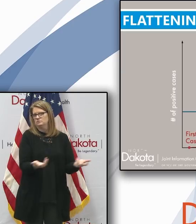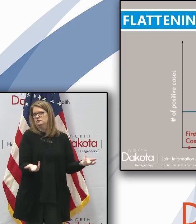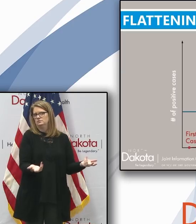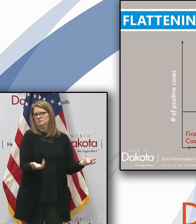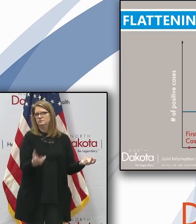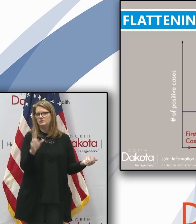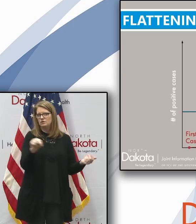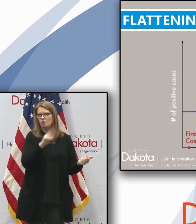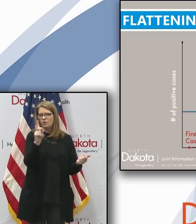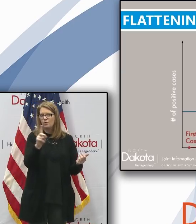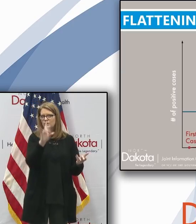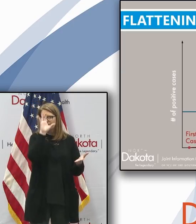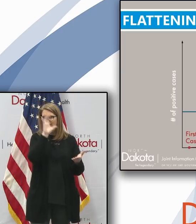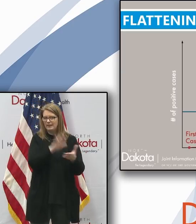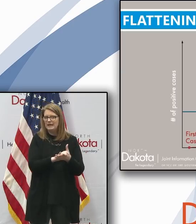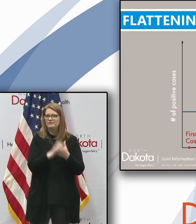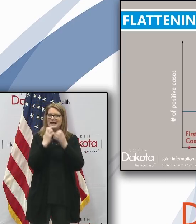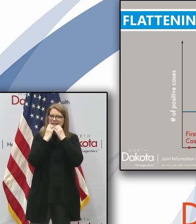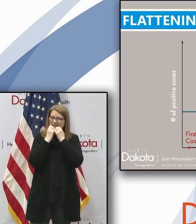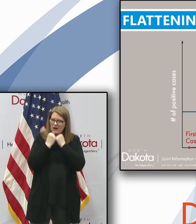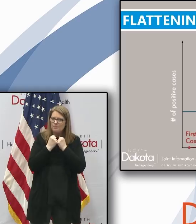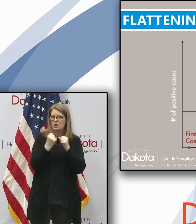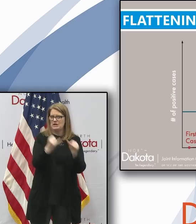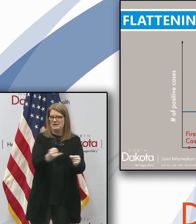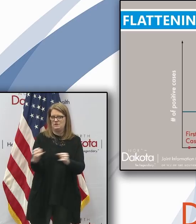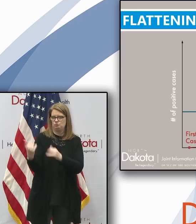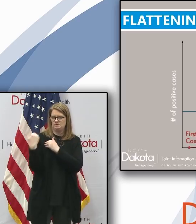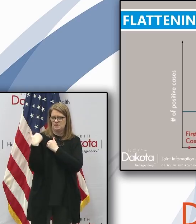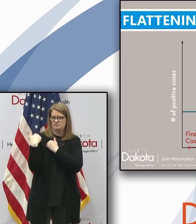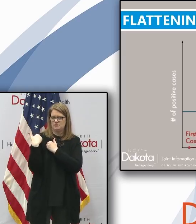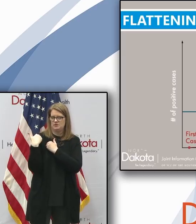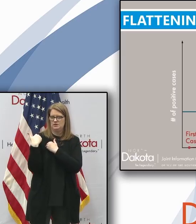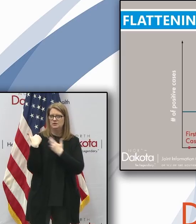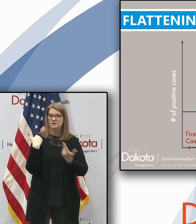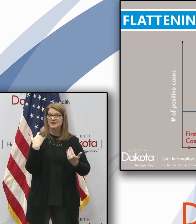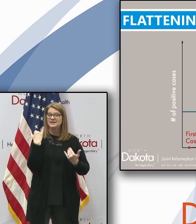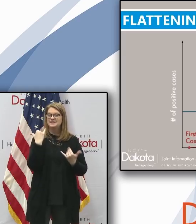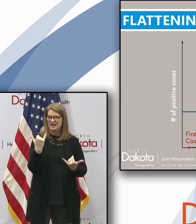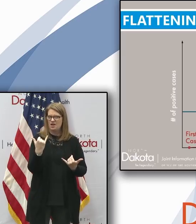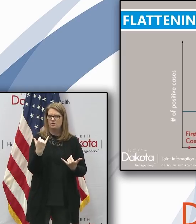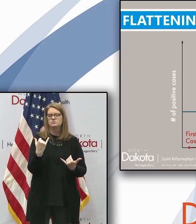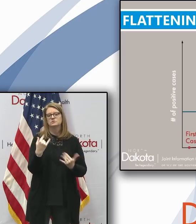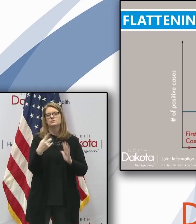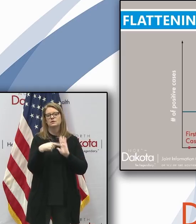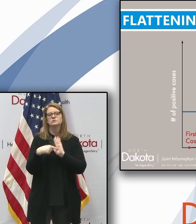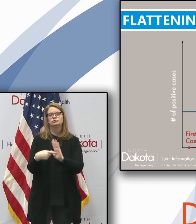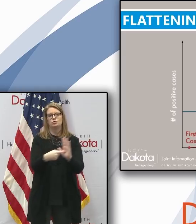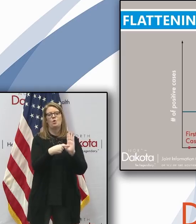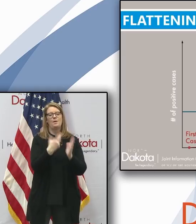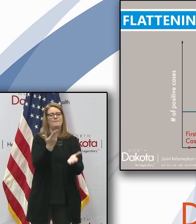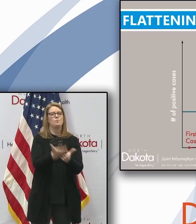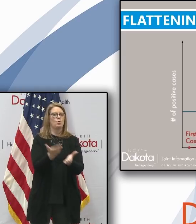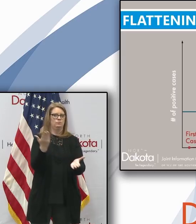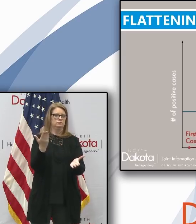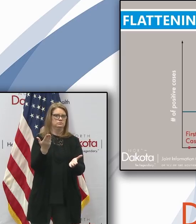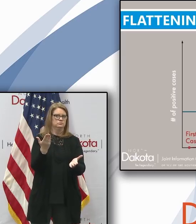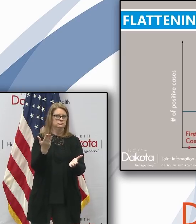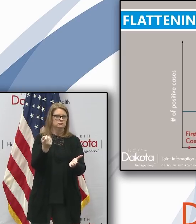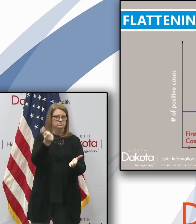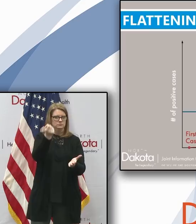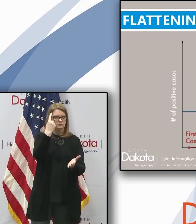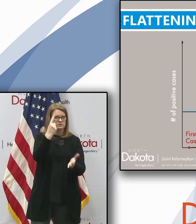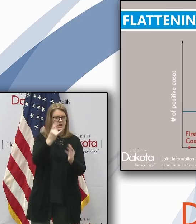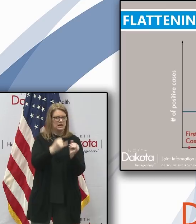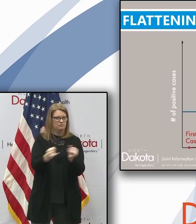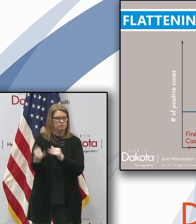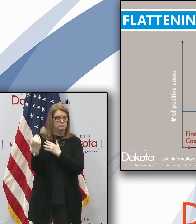North Dakotans believe in and care about individual responsibility, and this is your chance to really demonstrate that. But the other